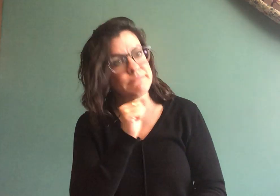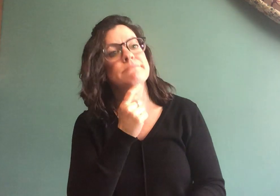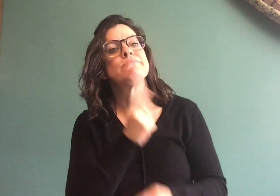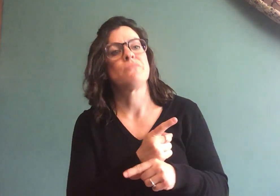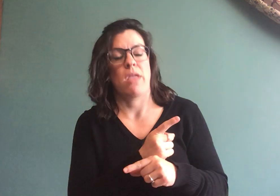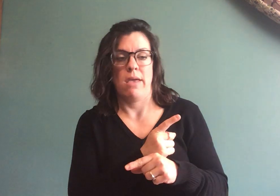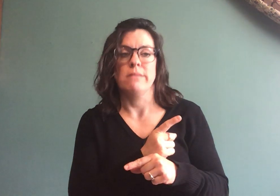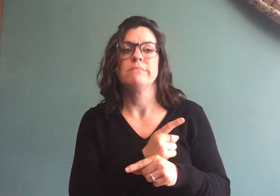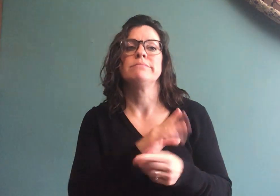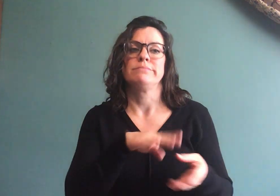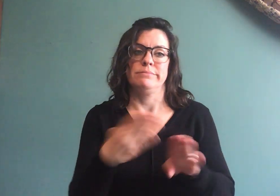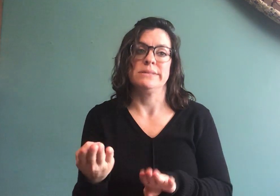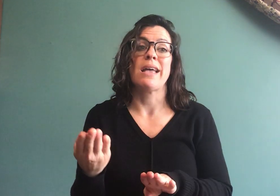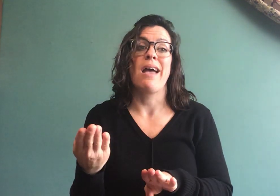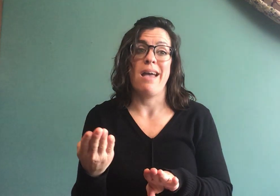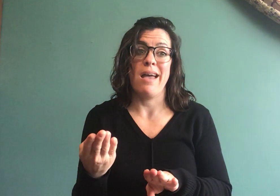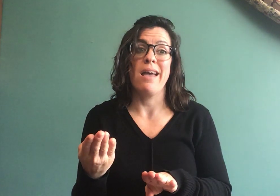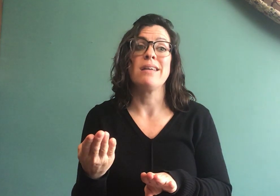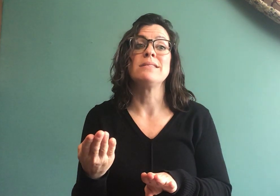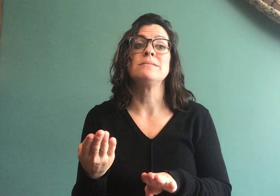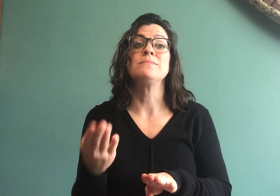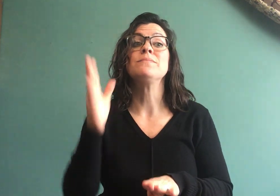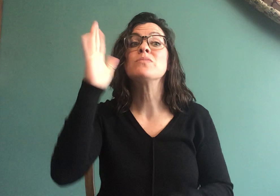electrocution. He died from the fall.